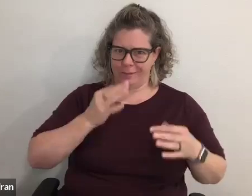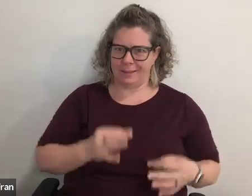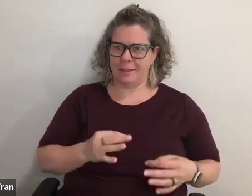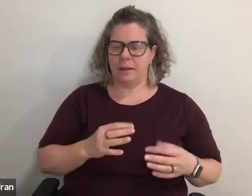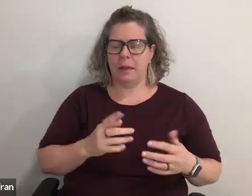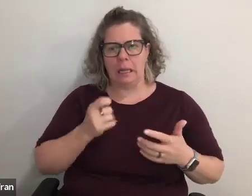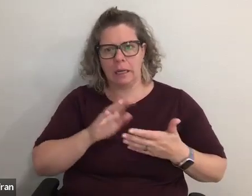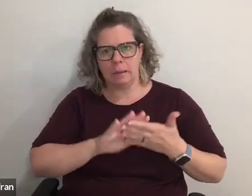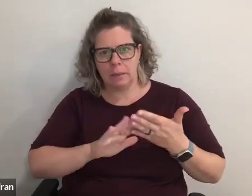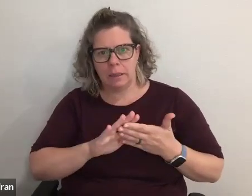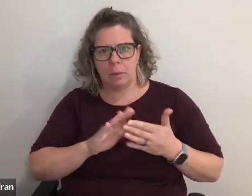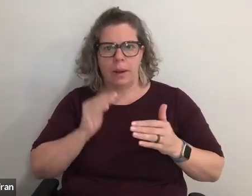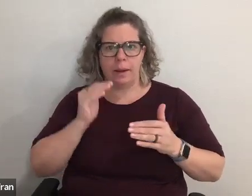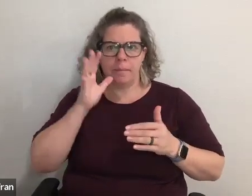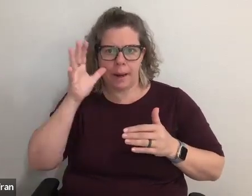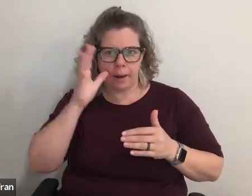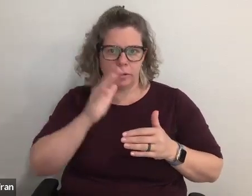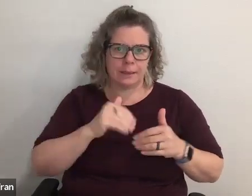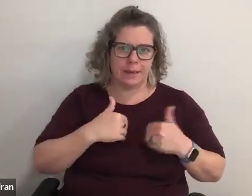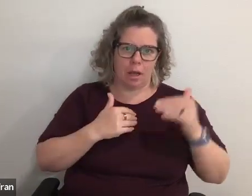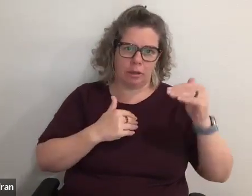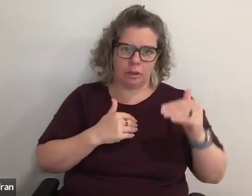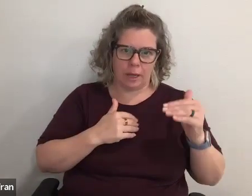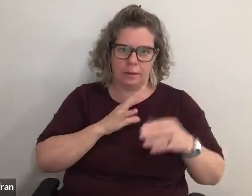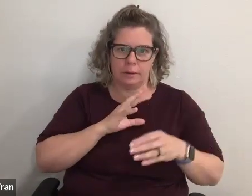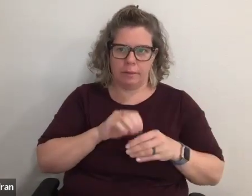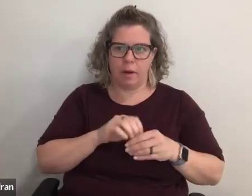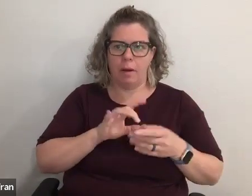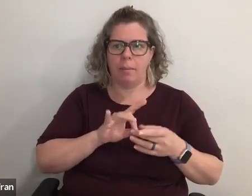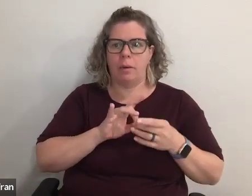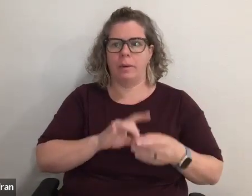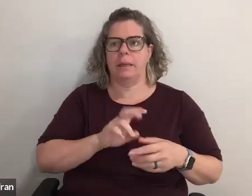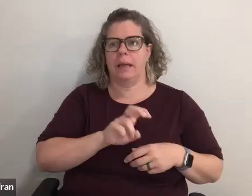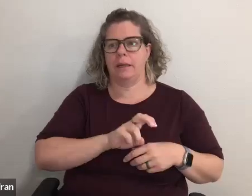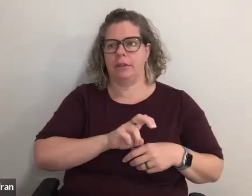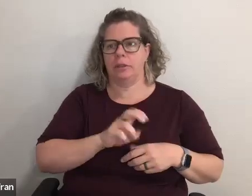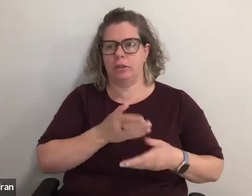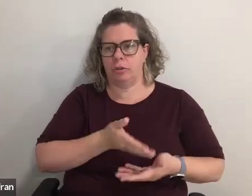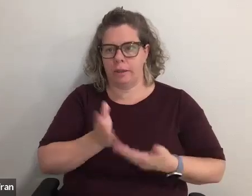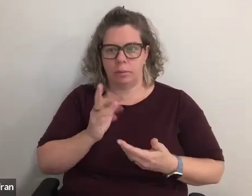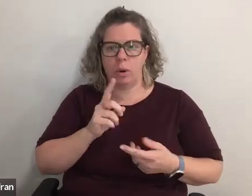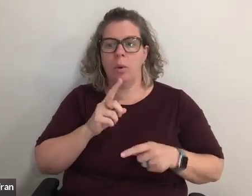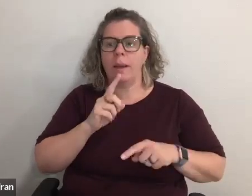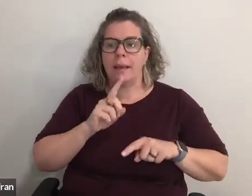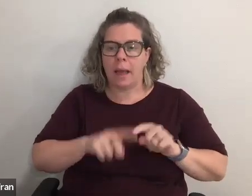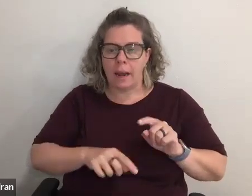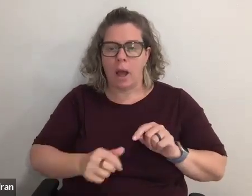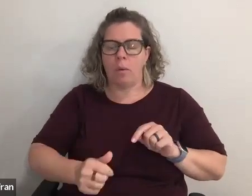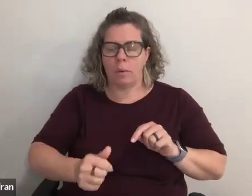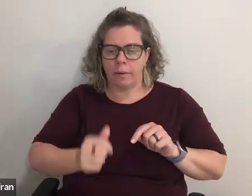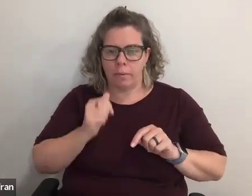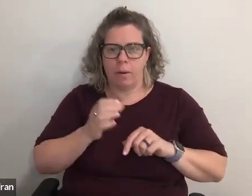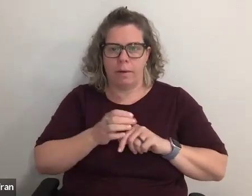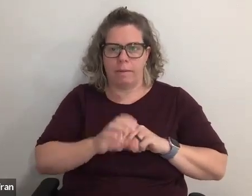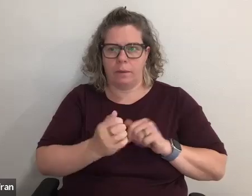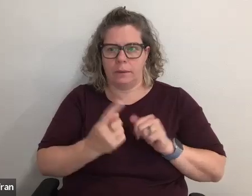when, guardians and parents are involved. But especially with transportation, we cannot and we would not,